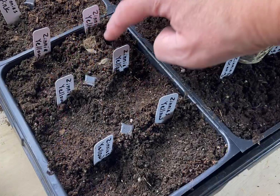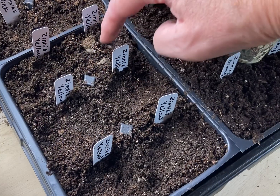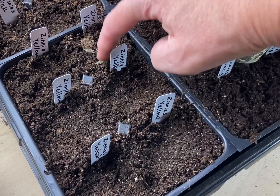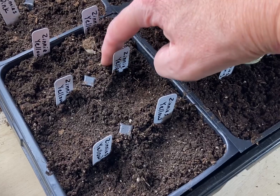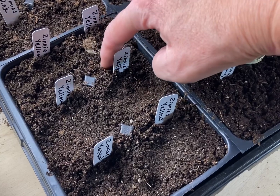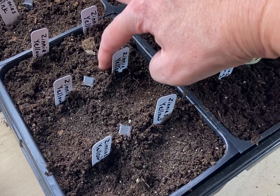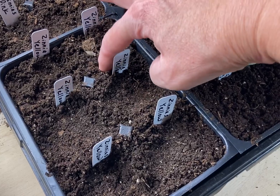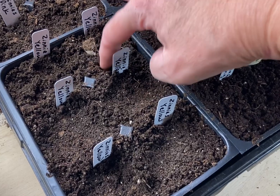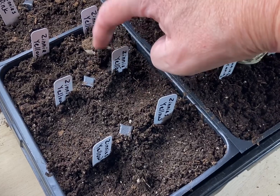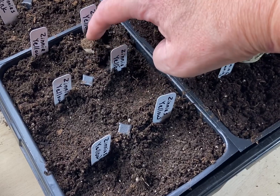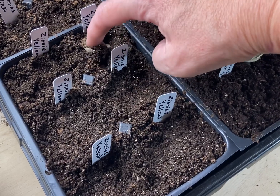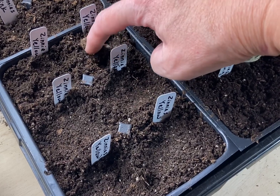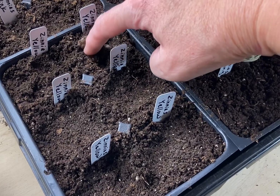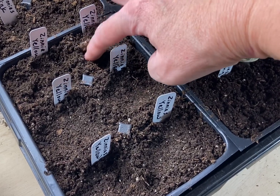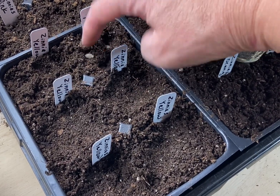filled out seeds.